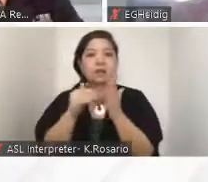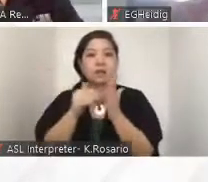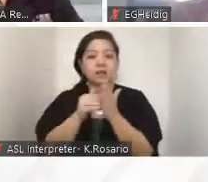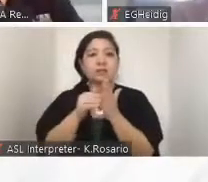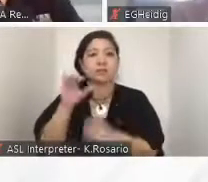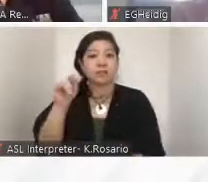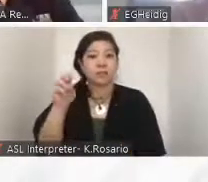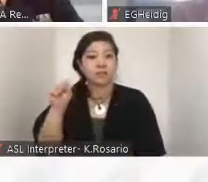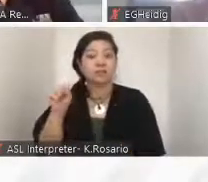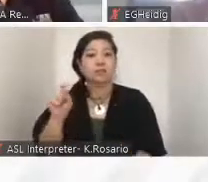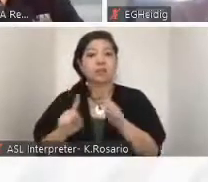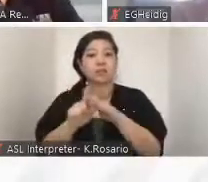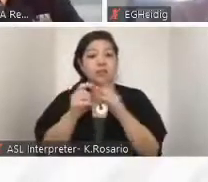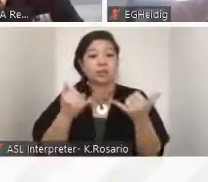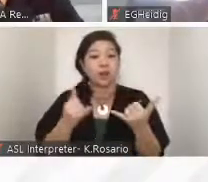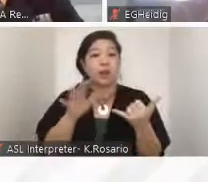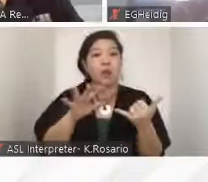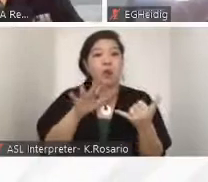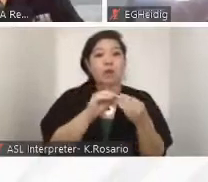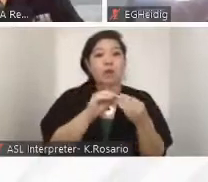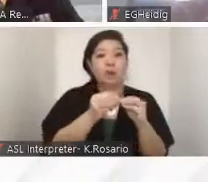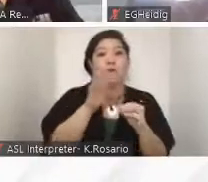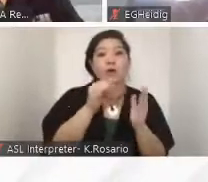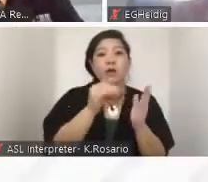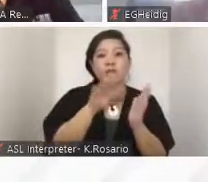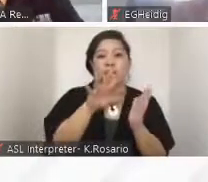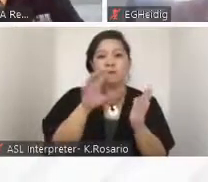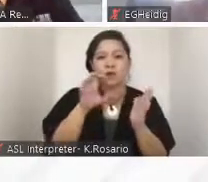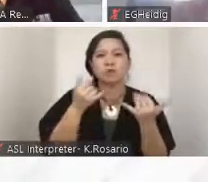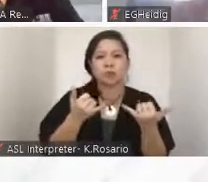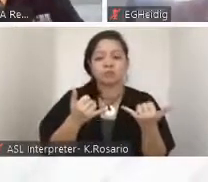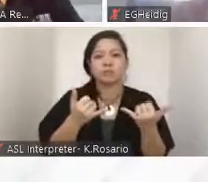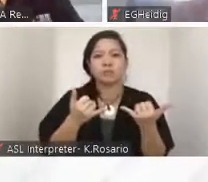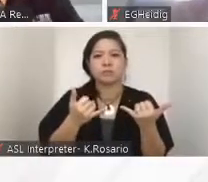Our actual number is 4,500.